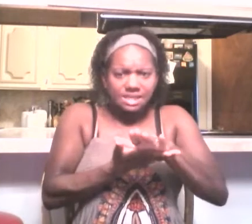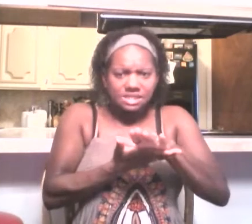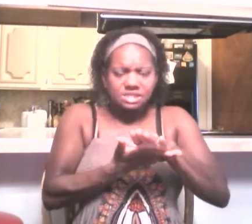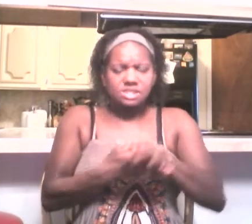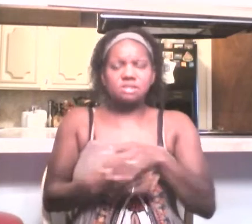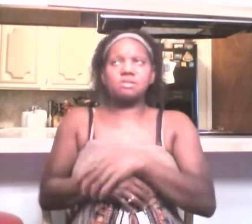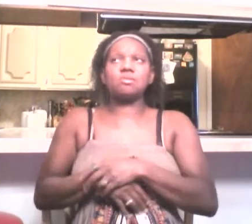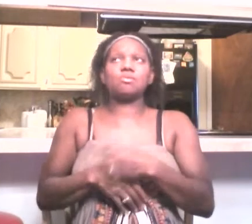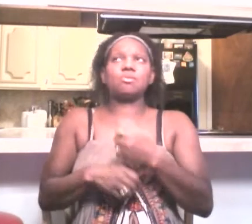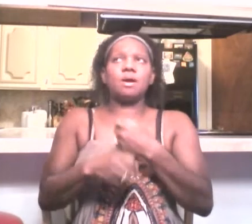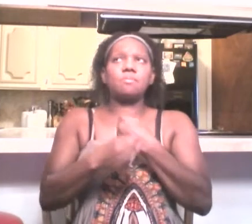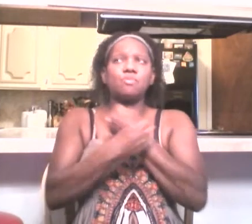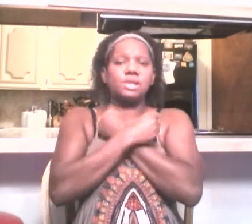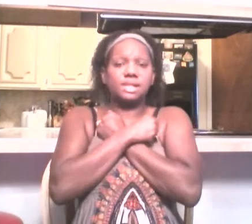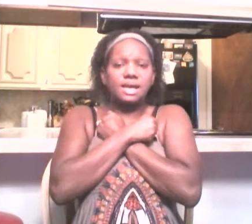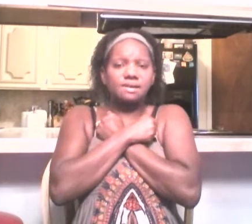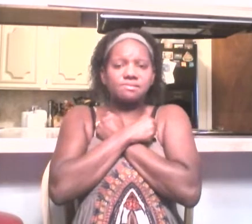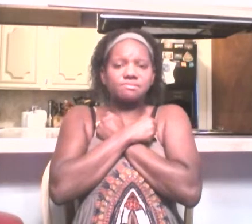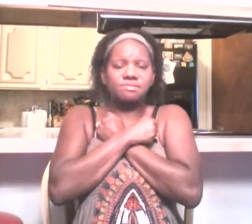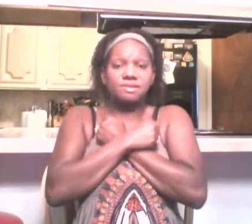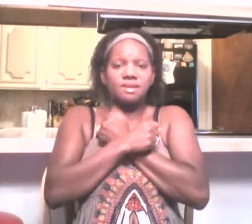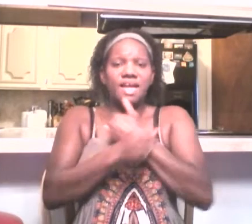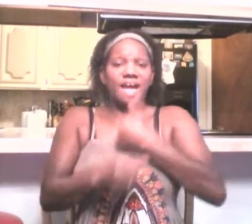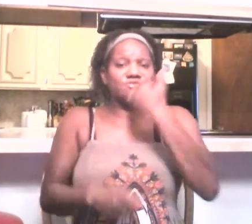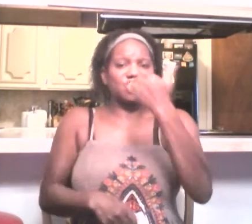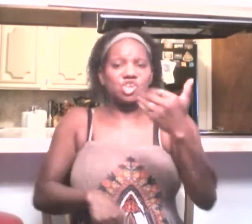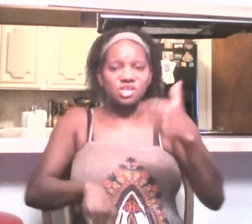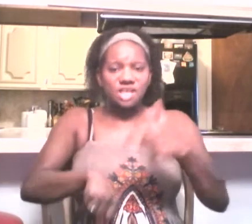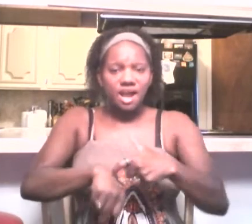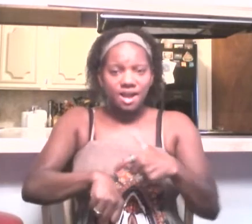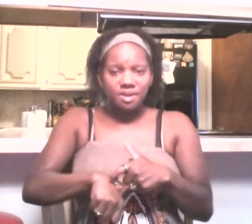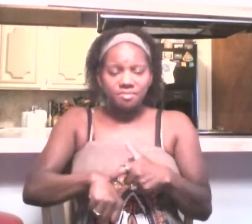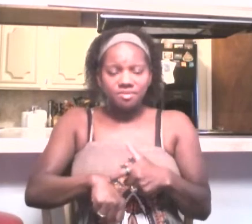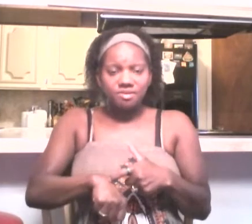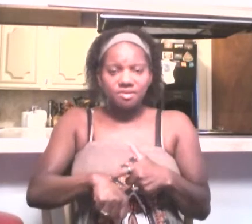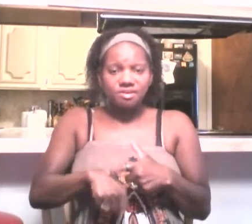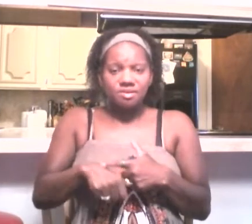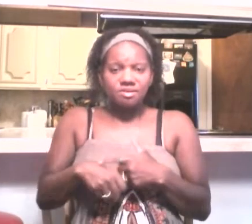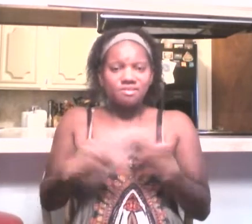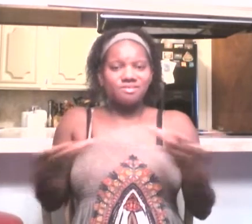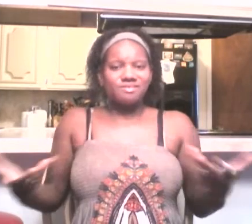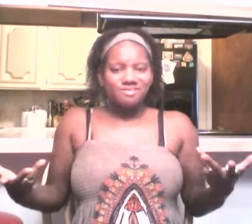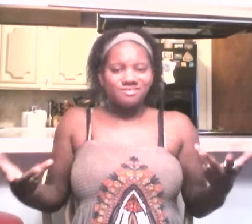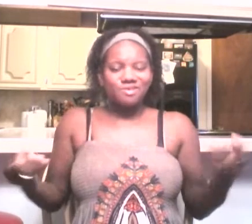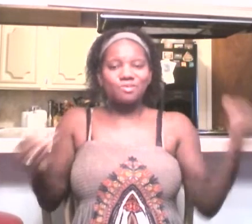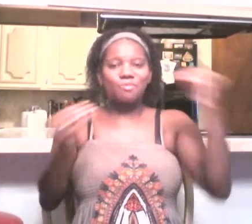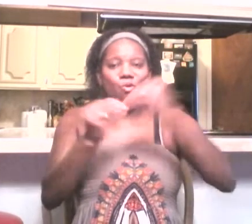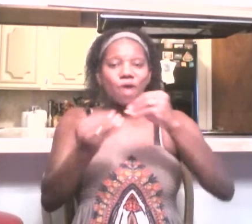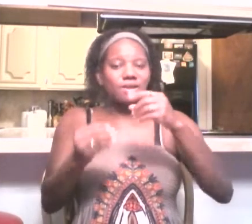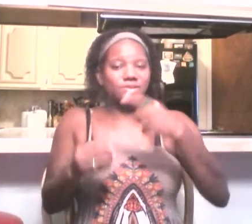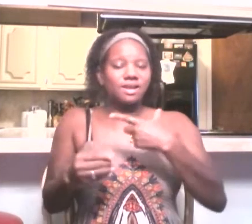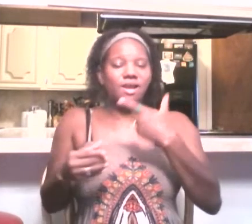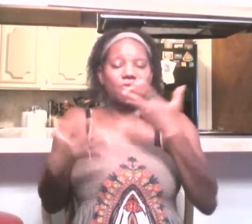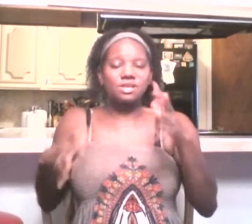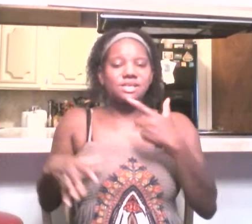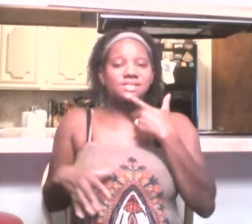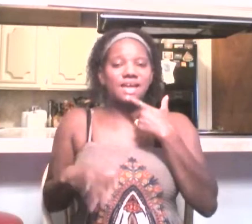neatness. We love having a good time. So the more, like I already just said,